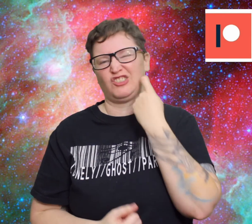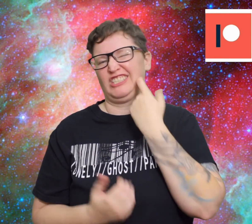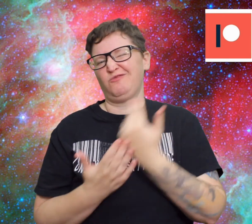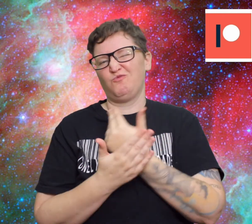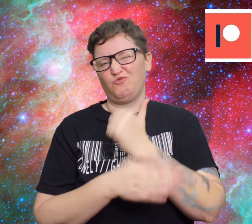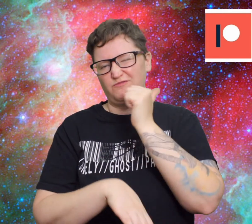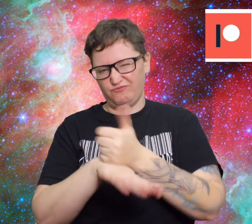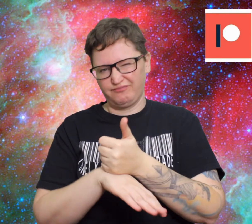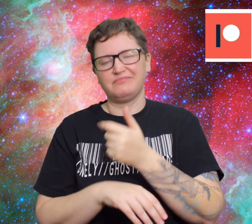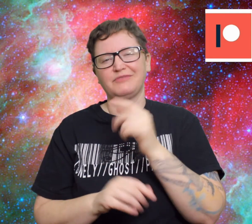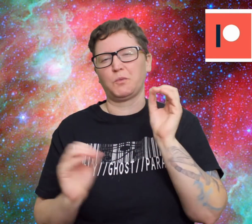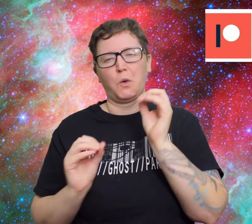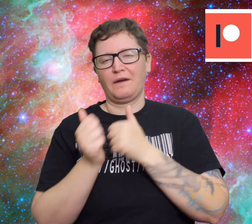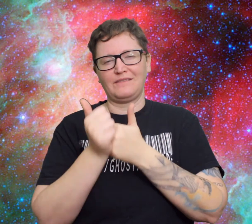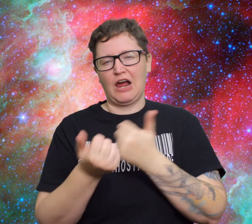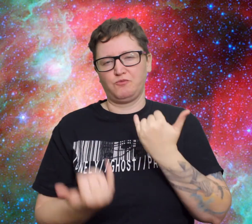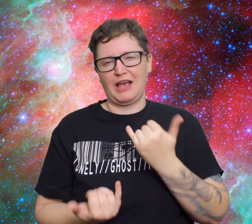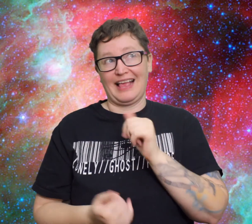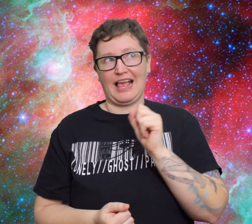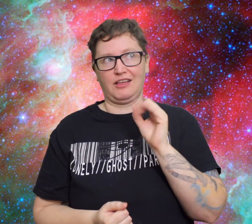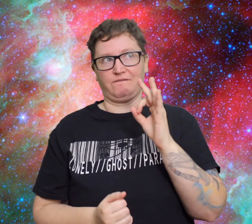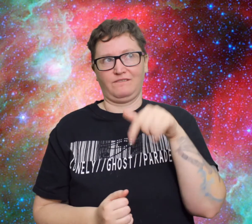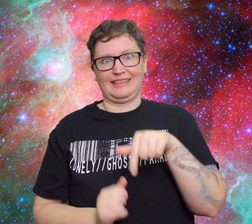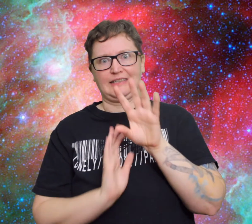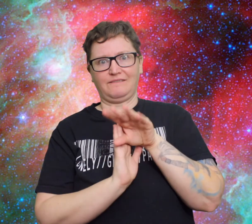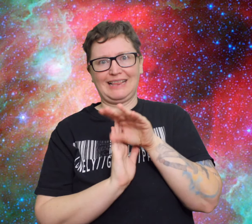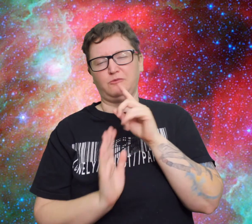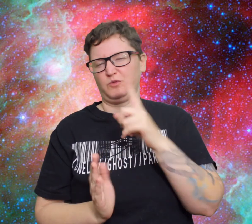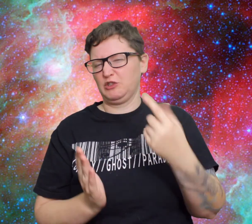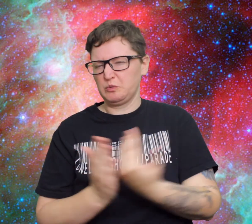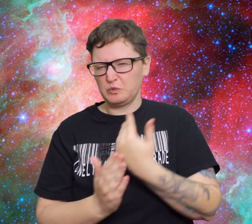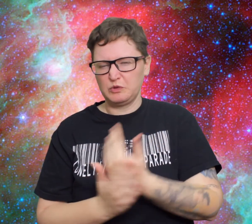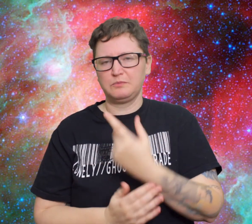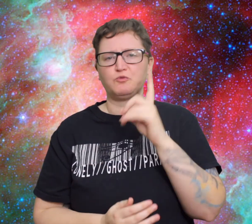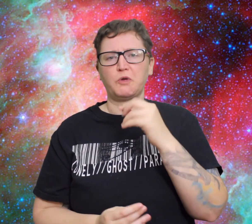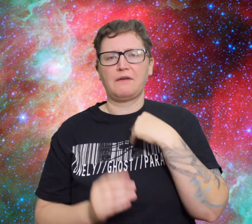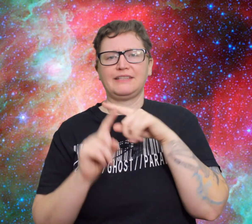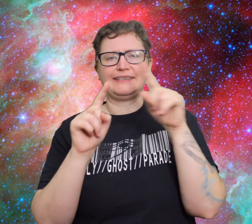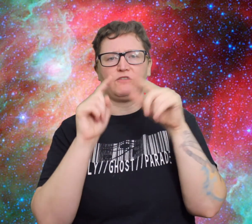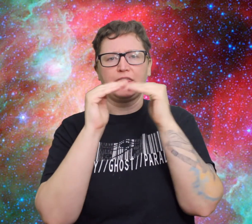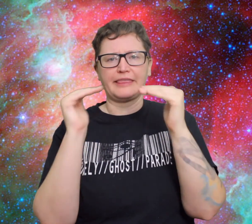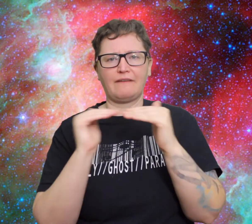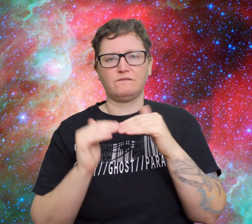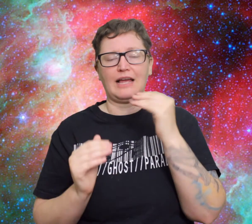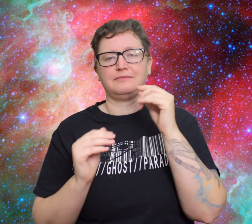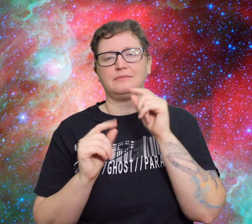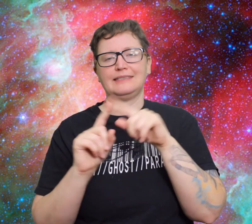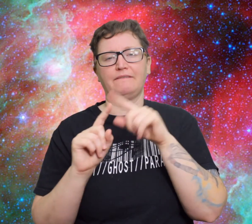a Patreon. I just set it up, so there's no followers as of making this video. So it's brand new. I have different